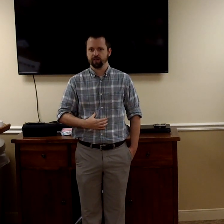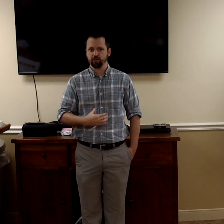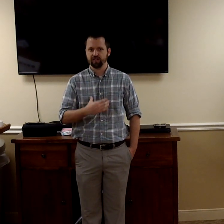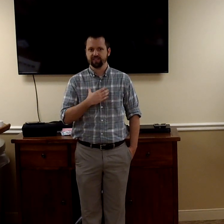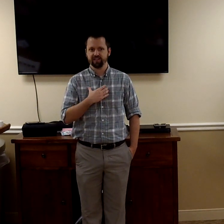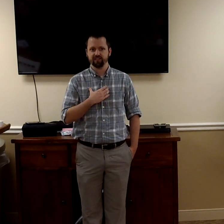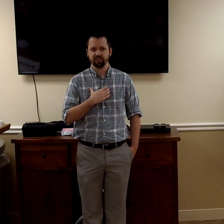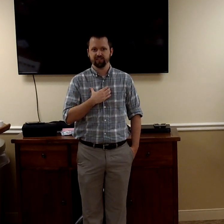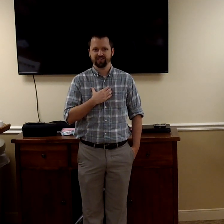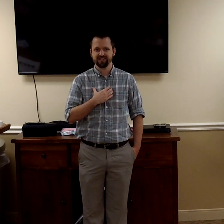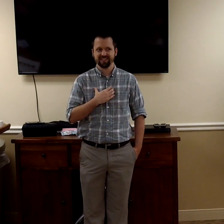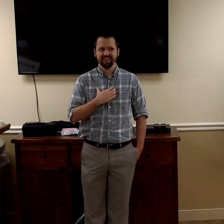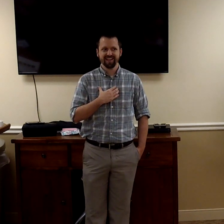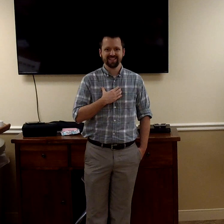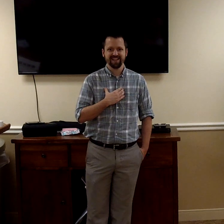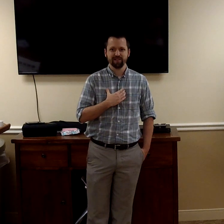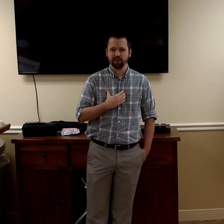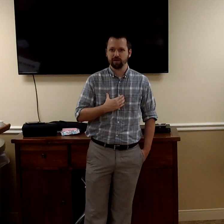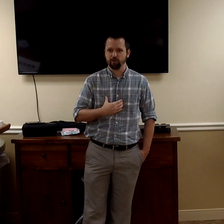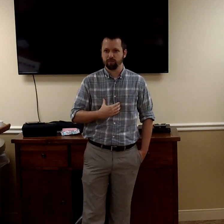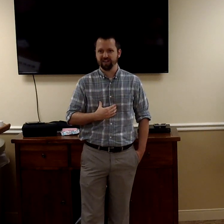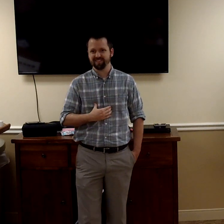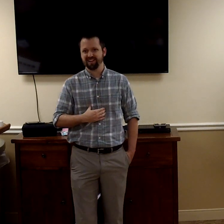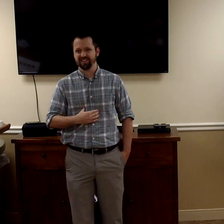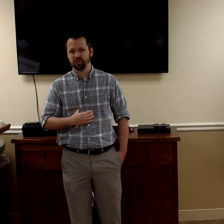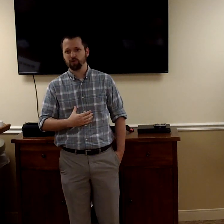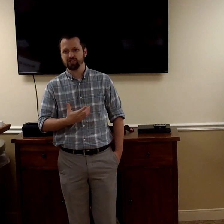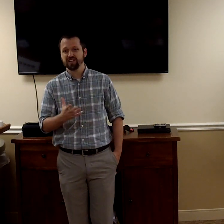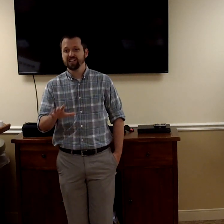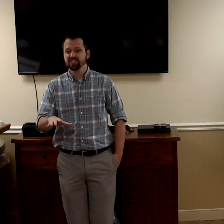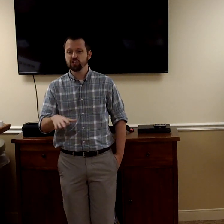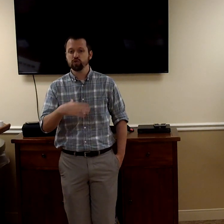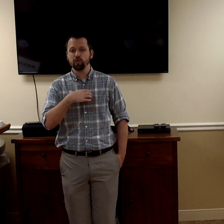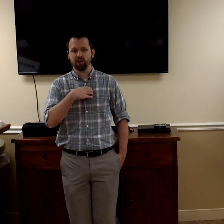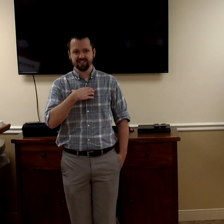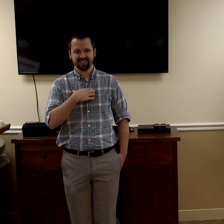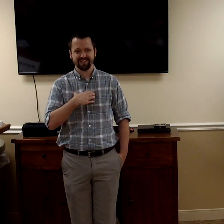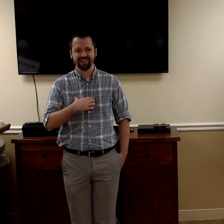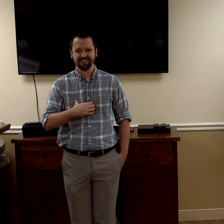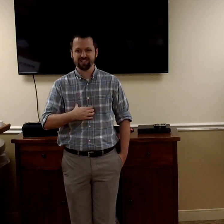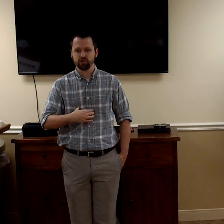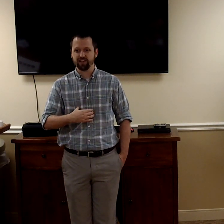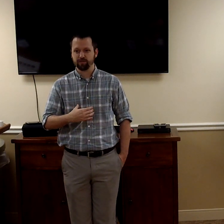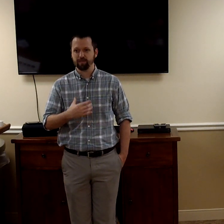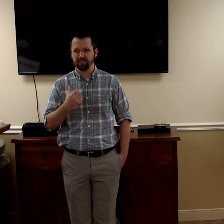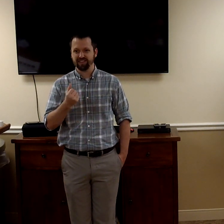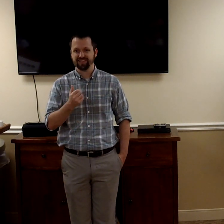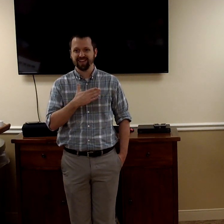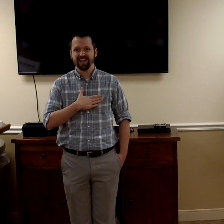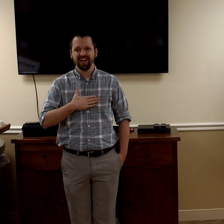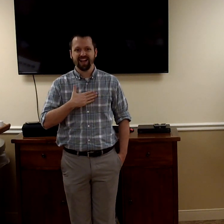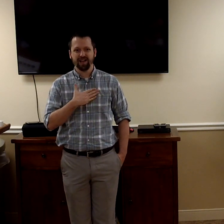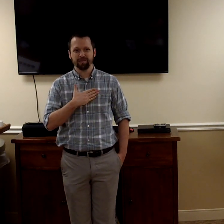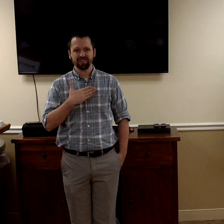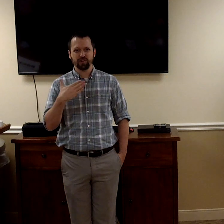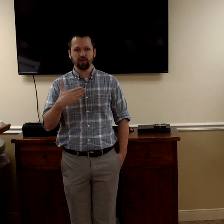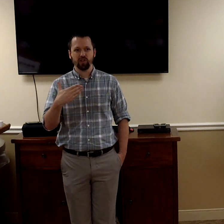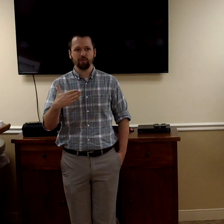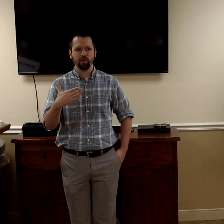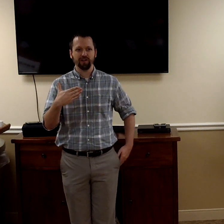after class. I don't know. It's just, it's not a very appropriate sign. So we'll just do it once and just trust me, please. As you go along more, you'll